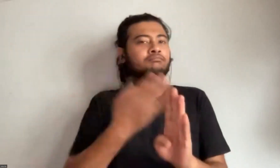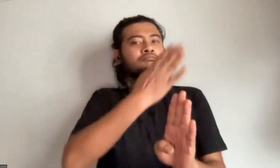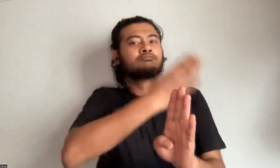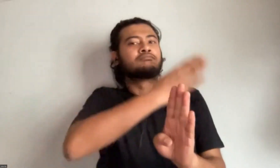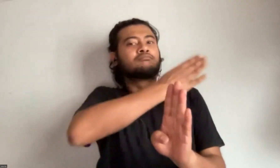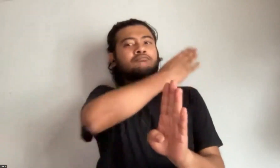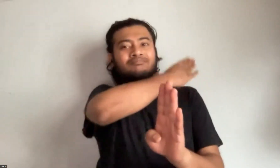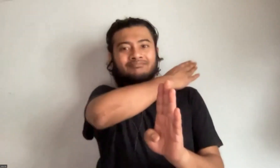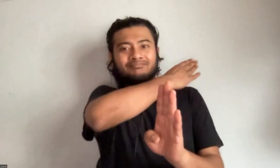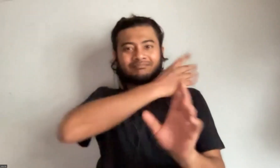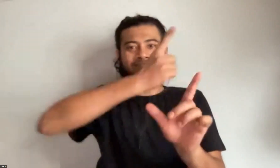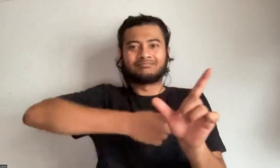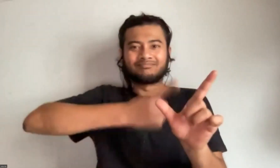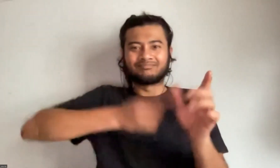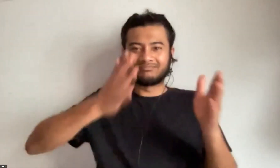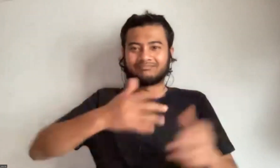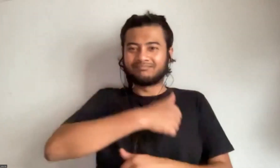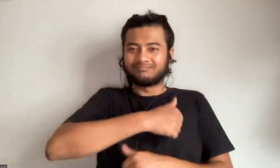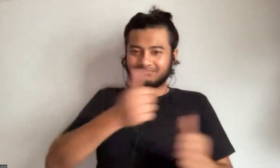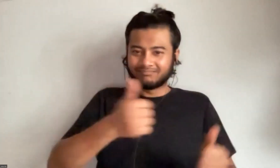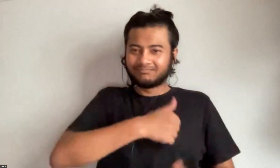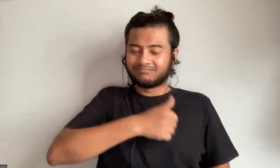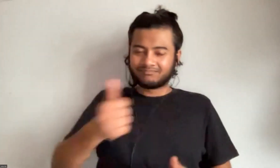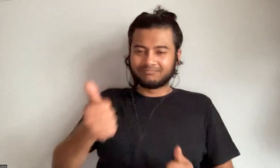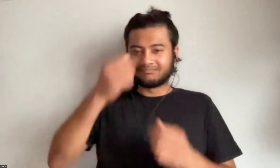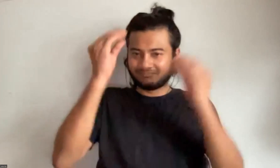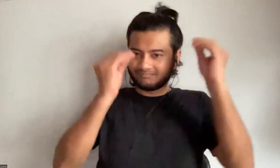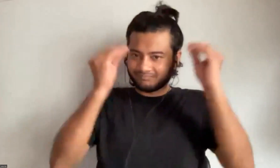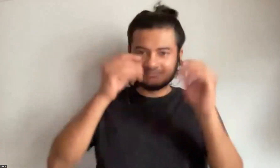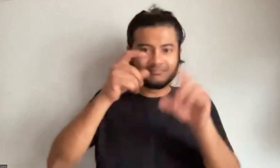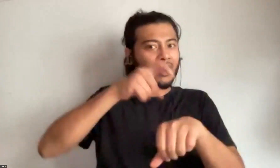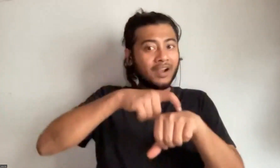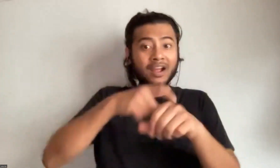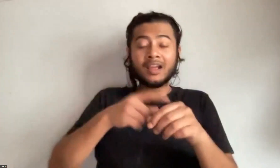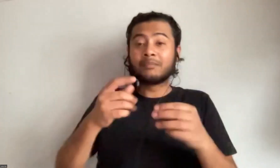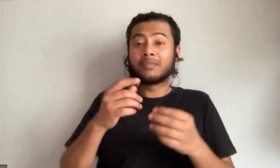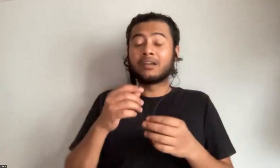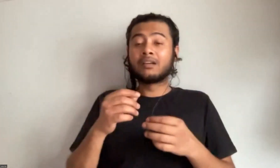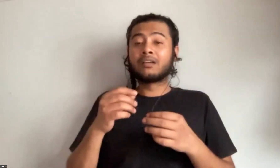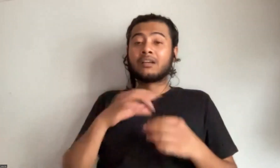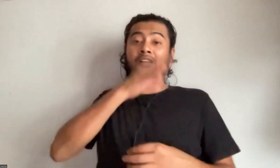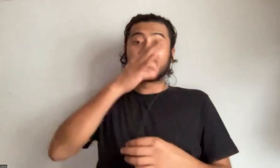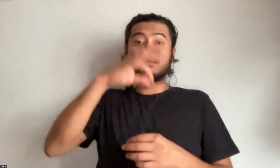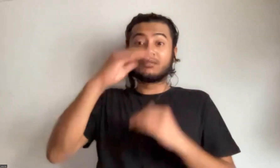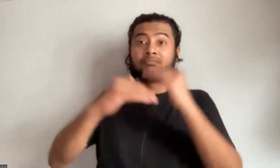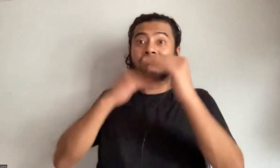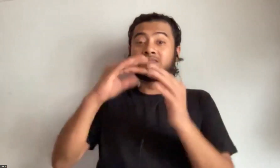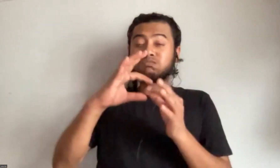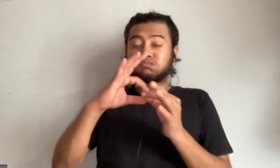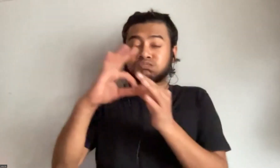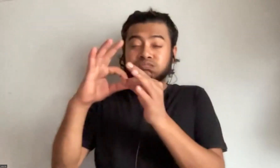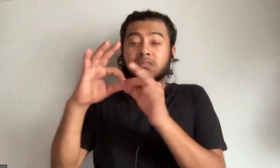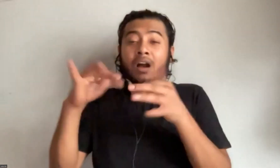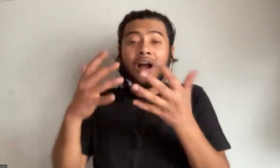Kali Yuga, where our life is very short, and we are impure and we are full of so